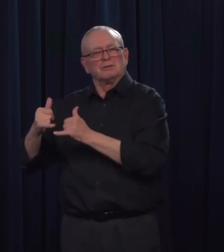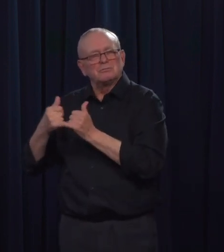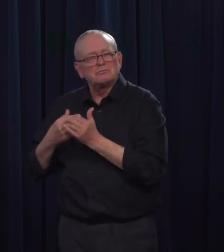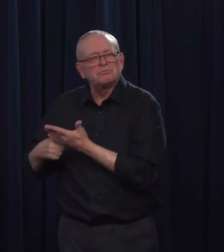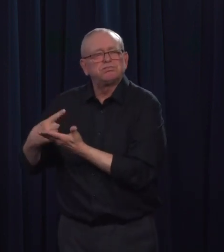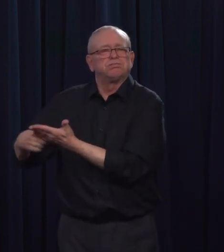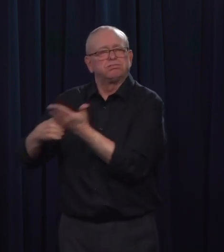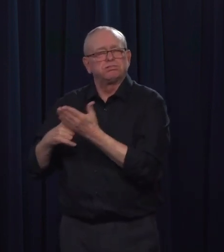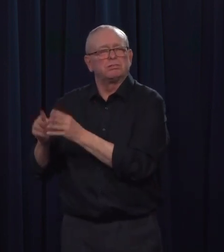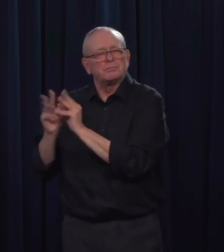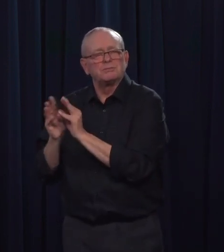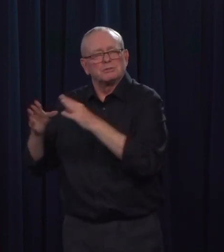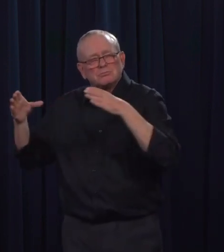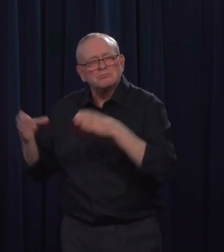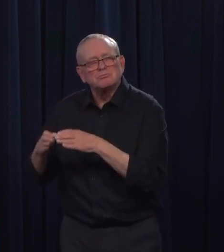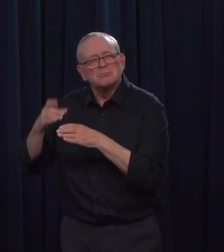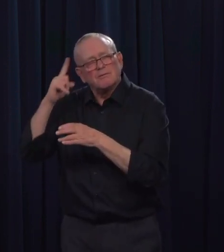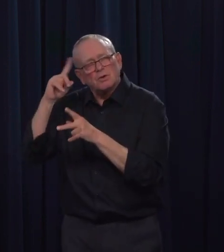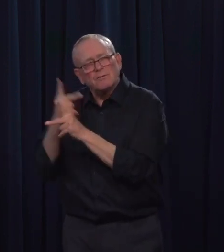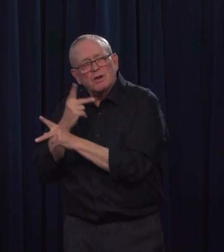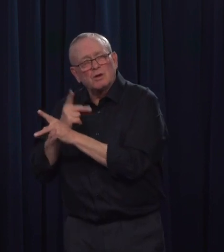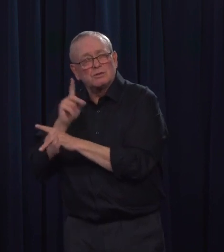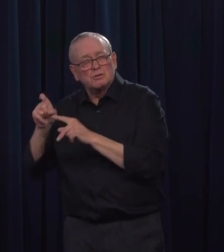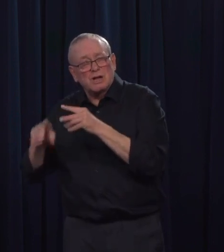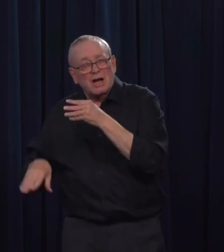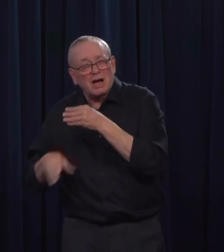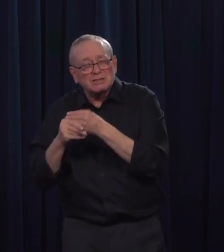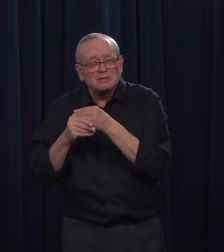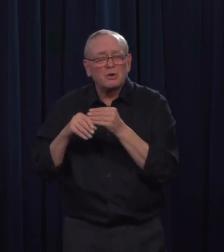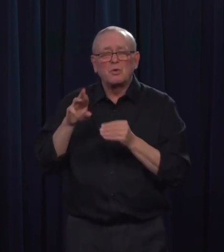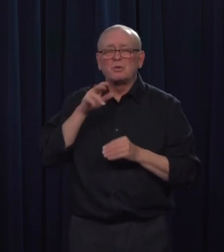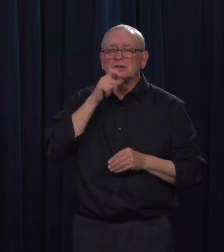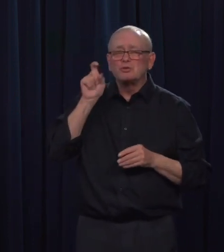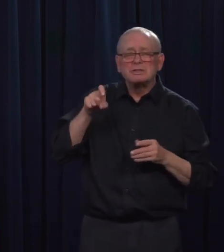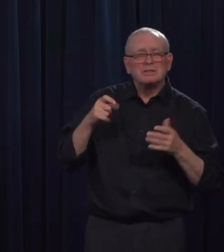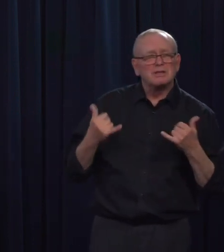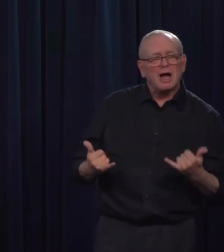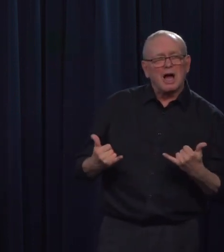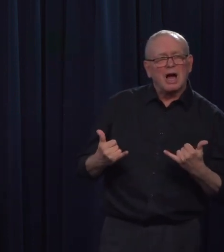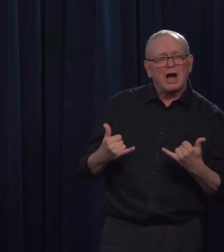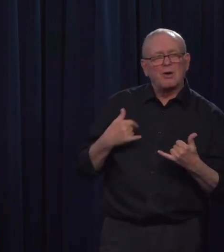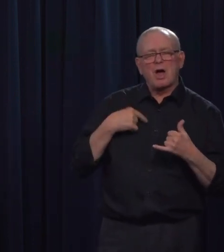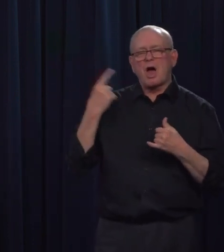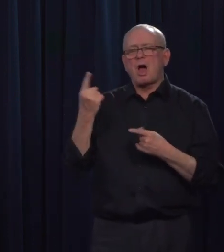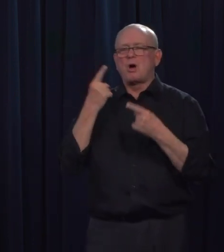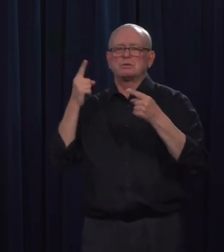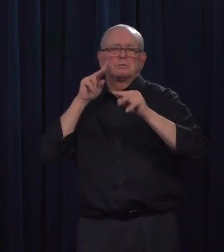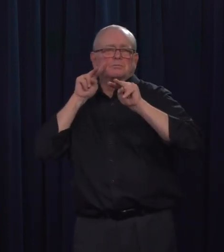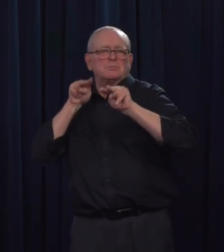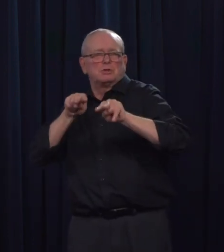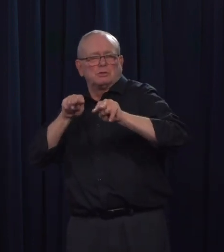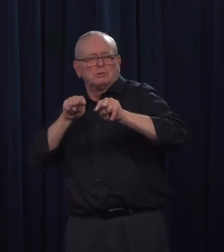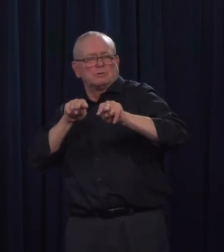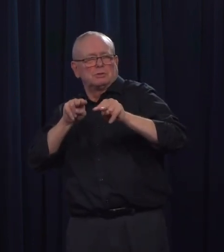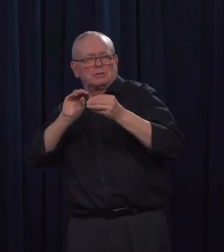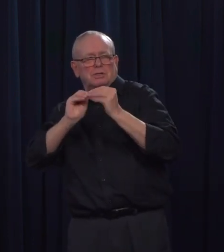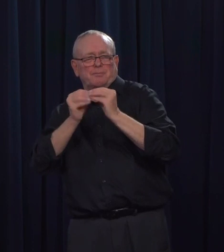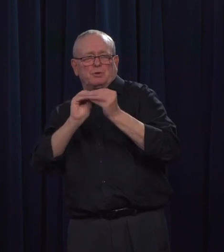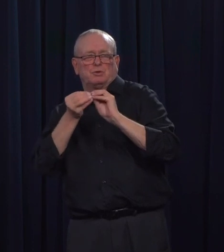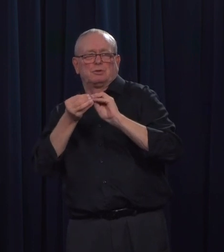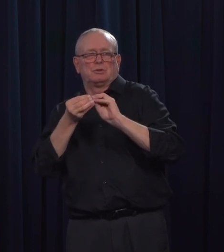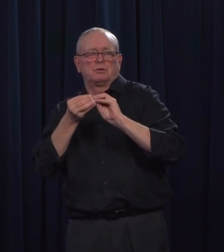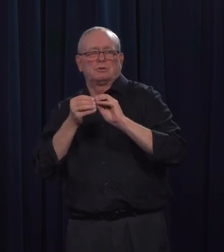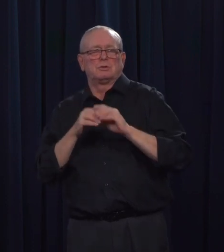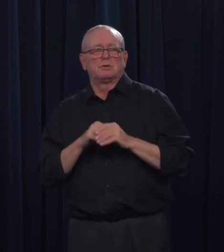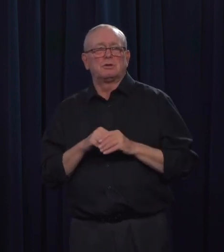And so again, it's just an ongoing process of evaluation and consideration, taking into account the need to stop the spread